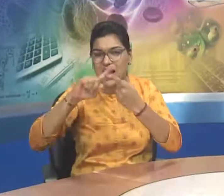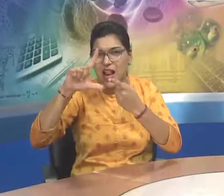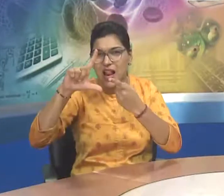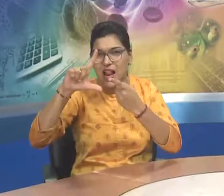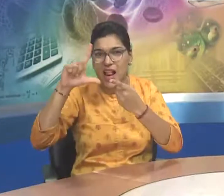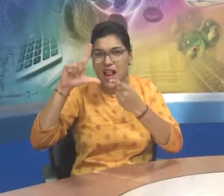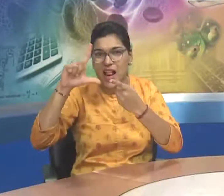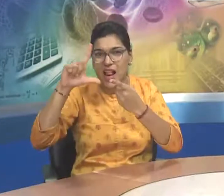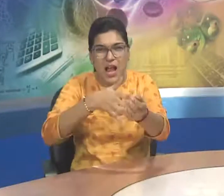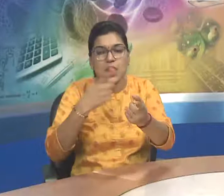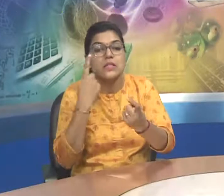tested